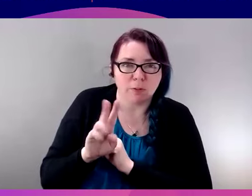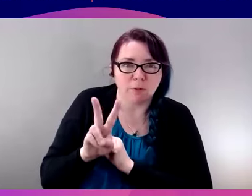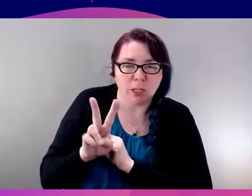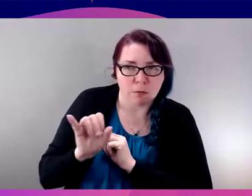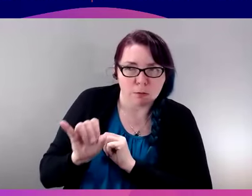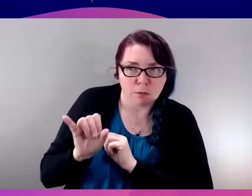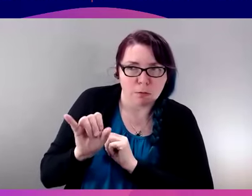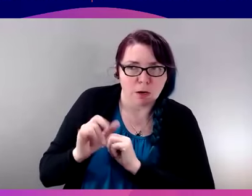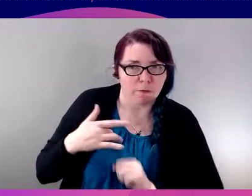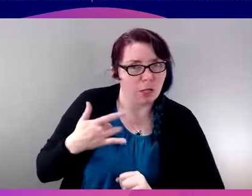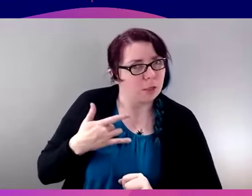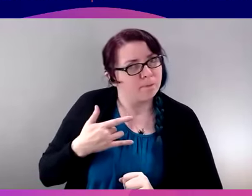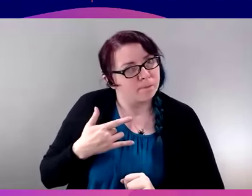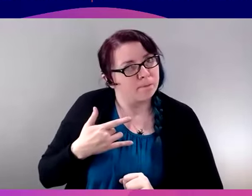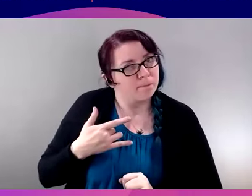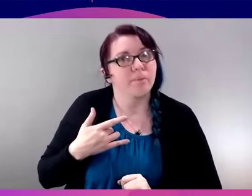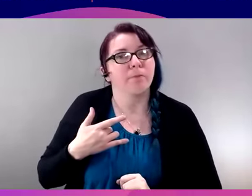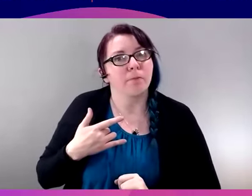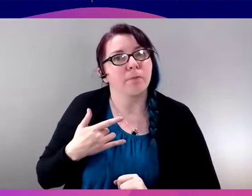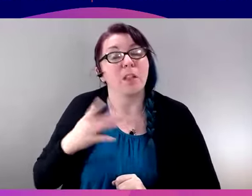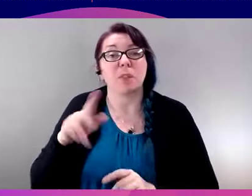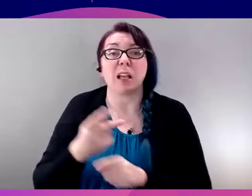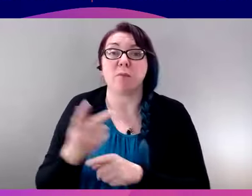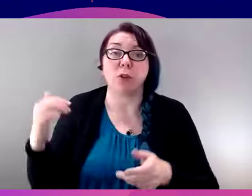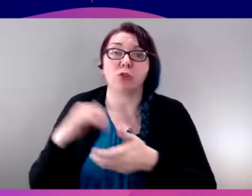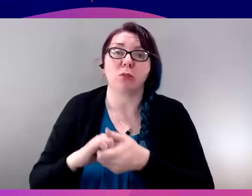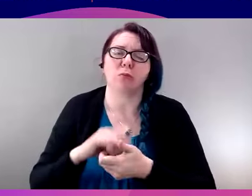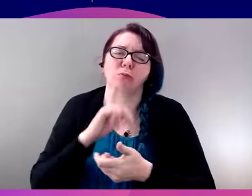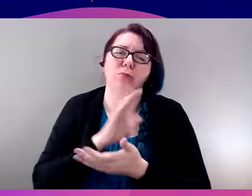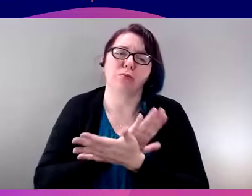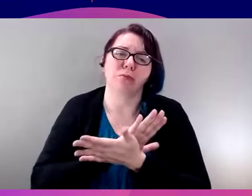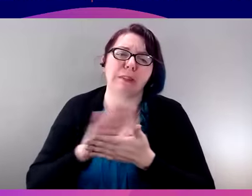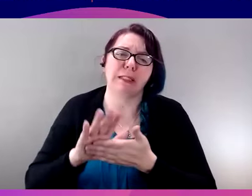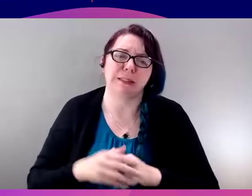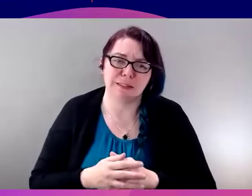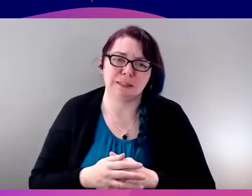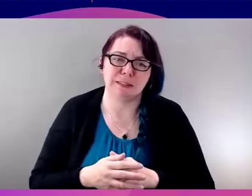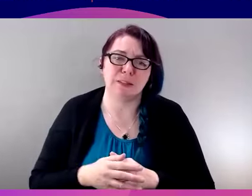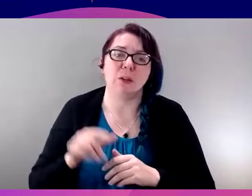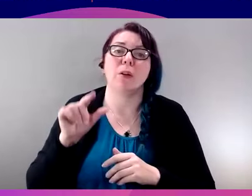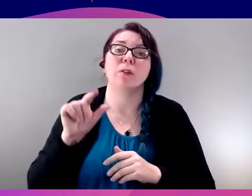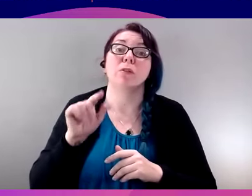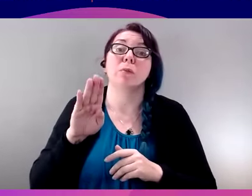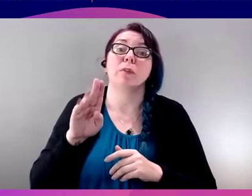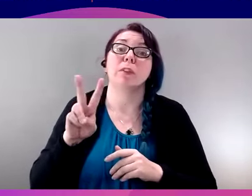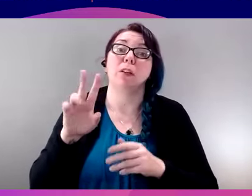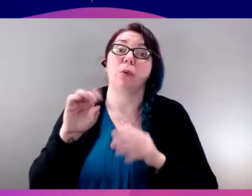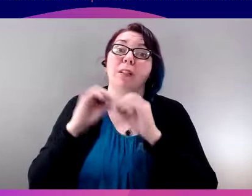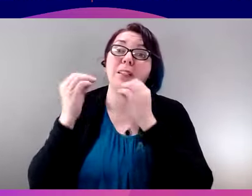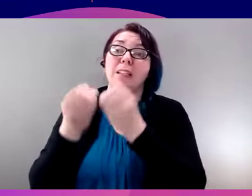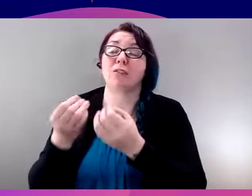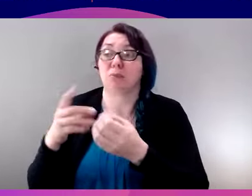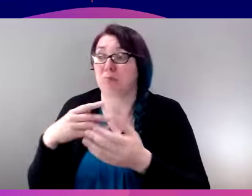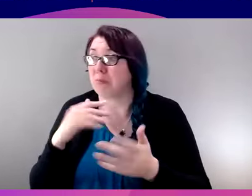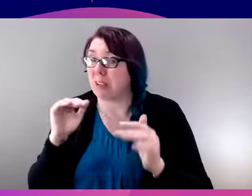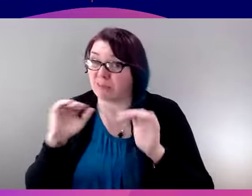violence organizations can be a really nice partner for veterinary clinics to offer them that education, offer them that support, so they know